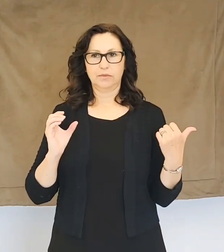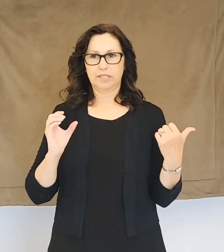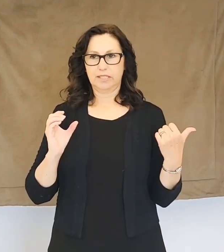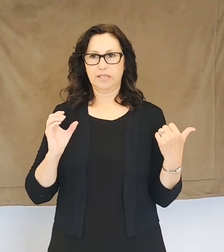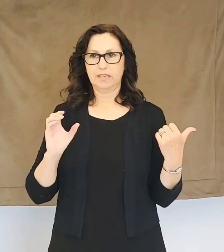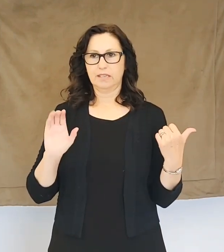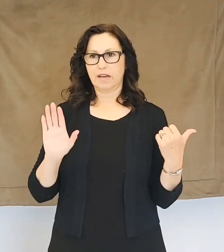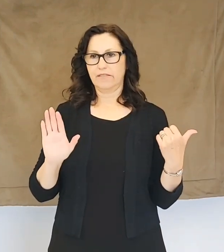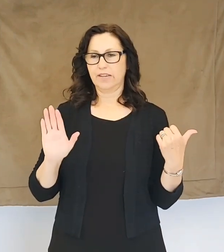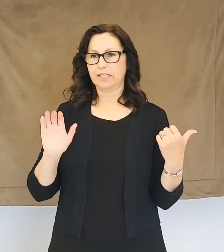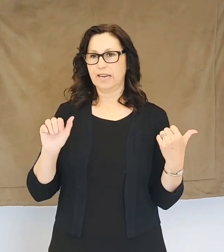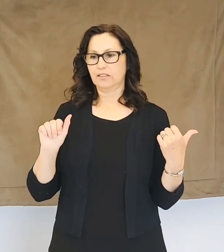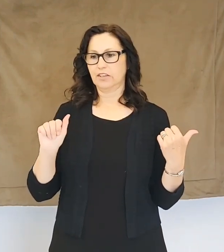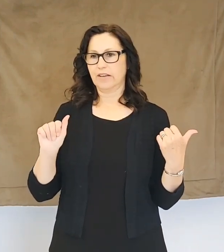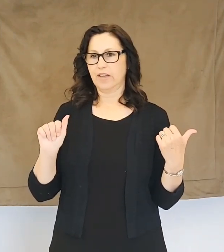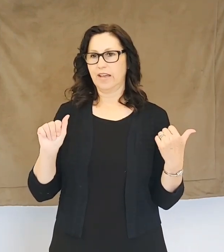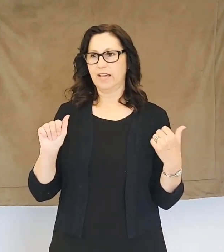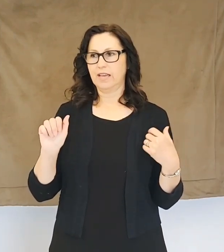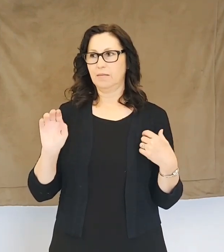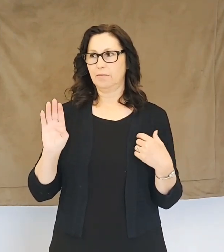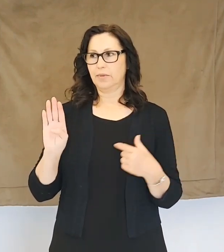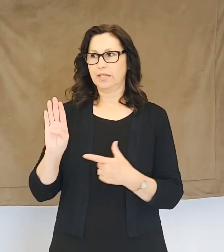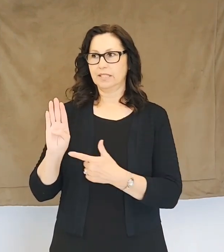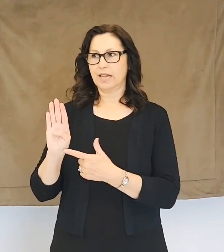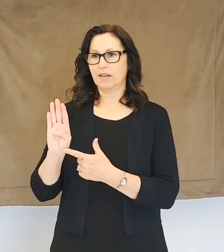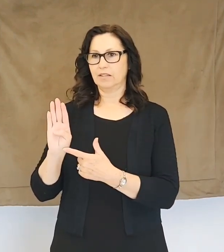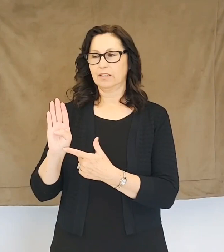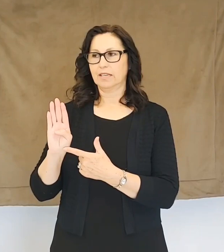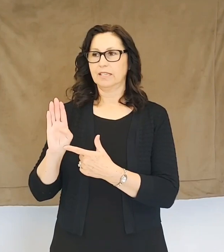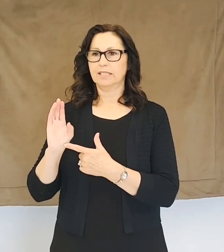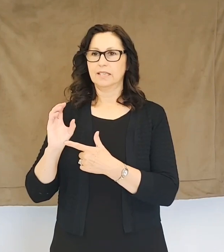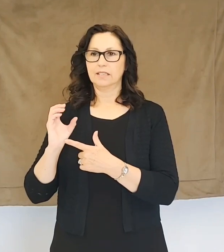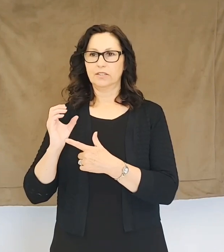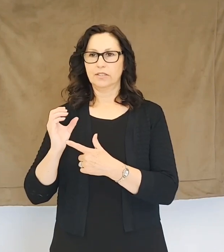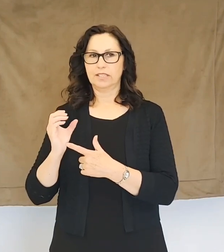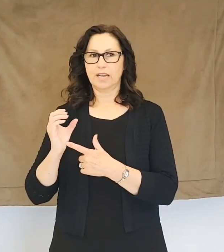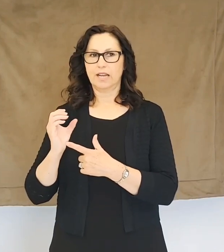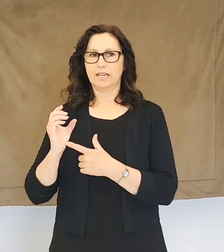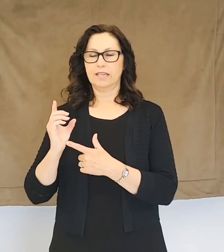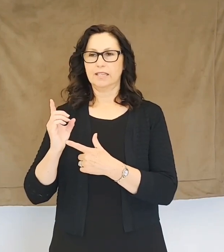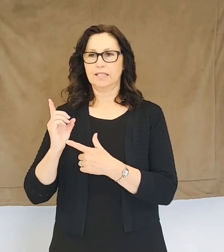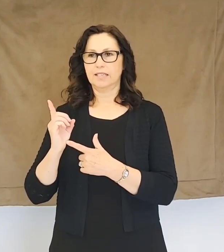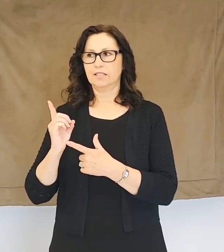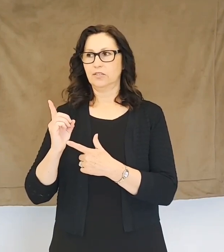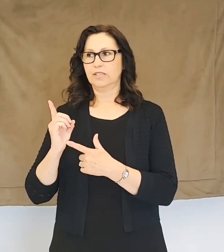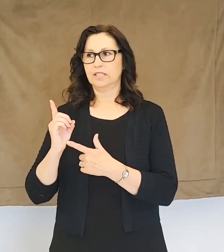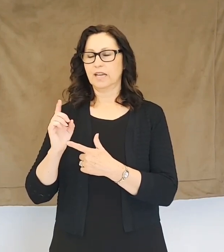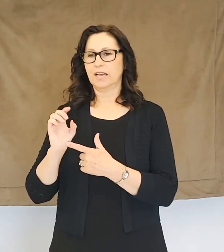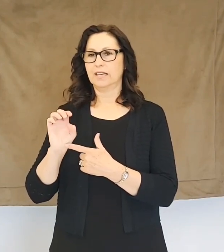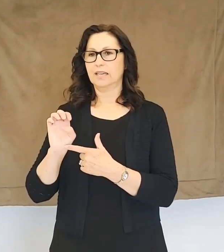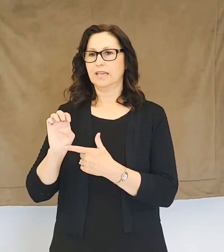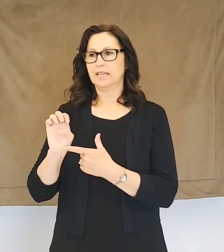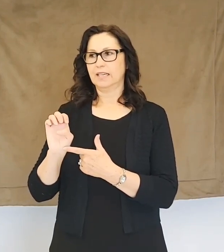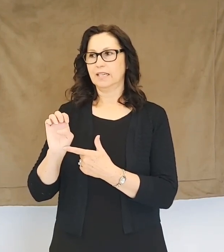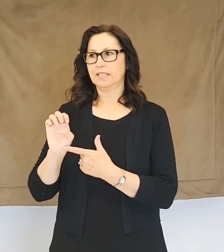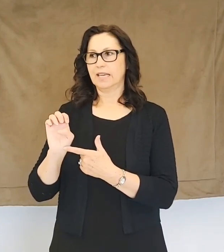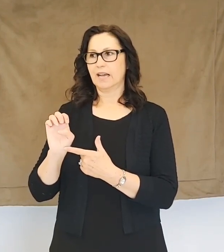with C, not facing out. So you have A, B is out. C is to the side, D is to the side, E is